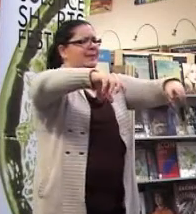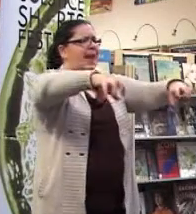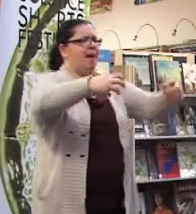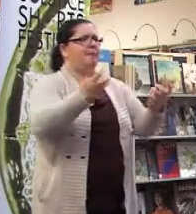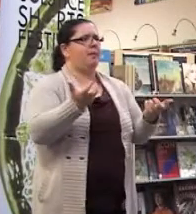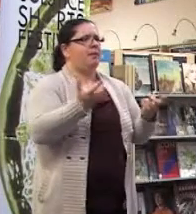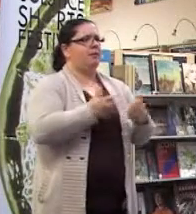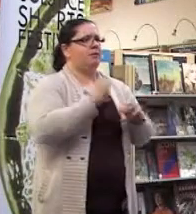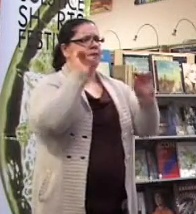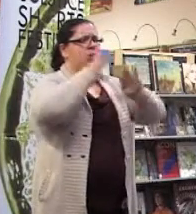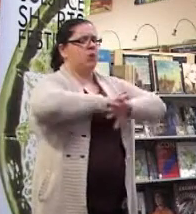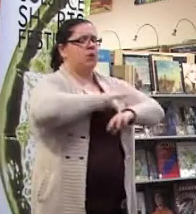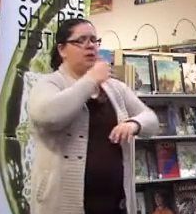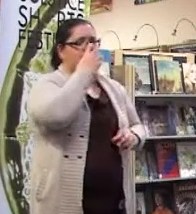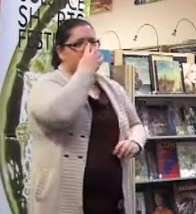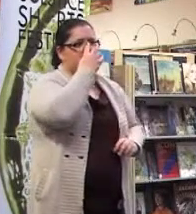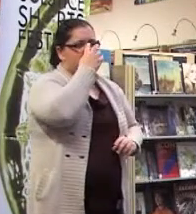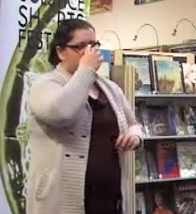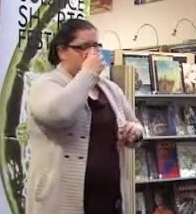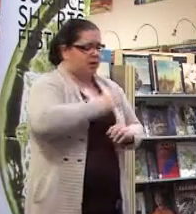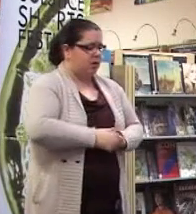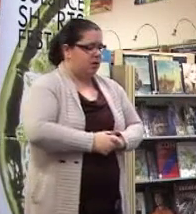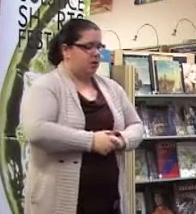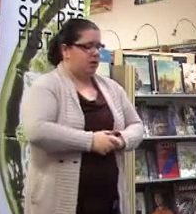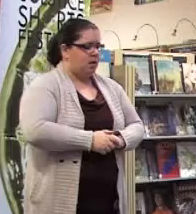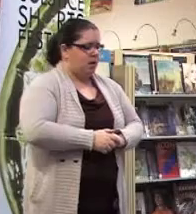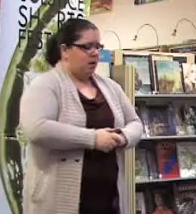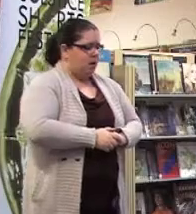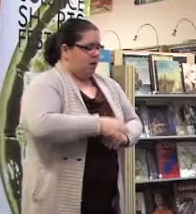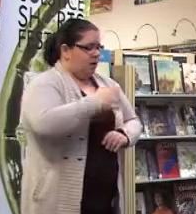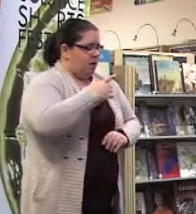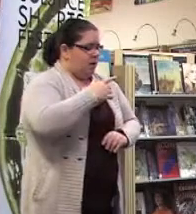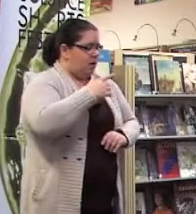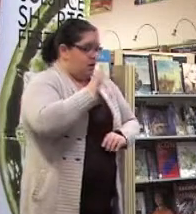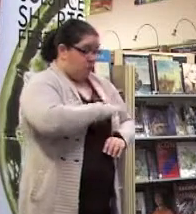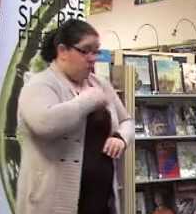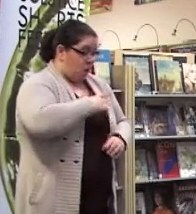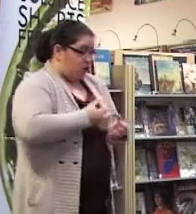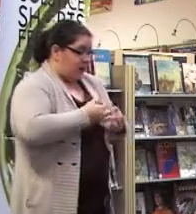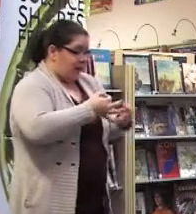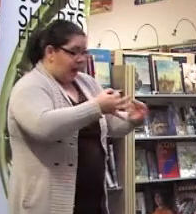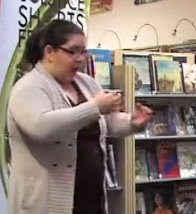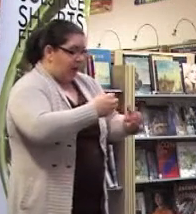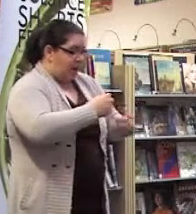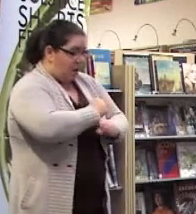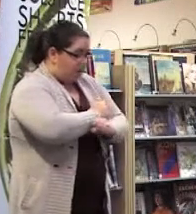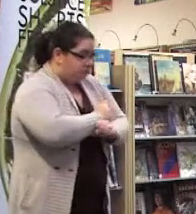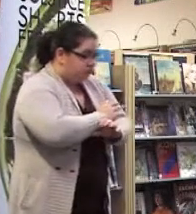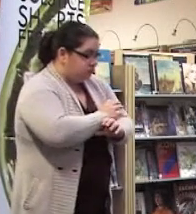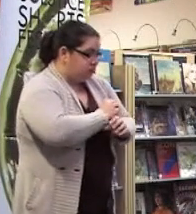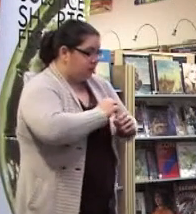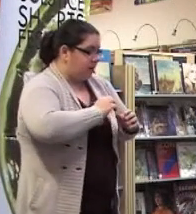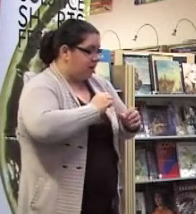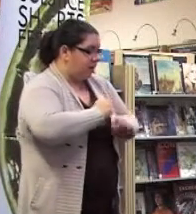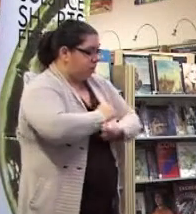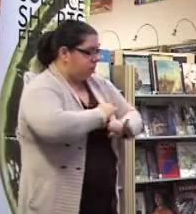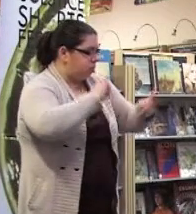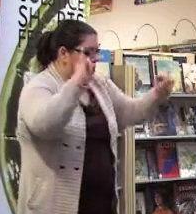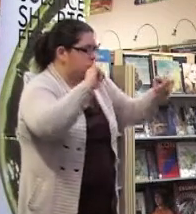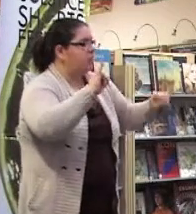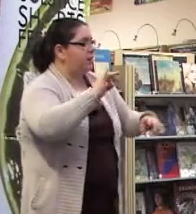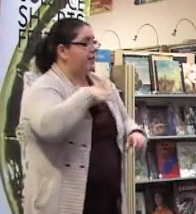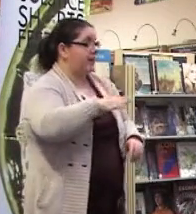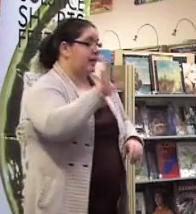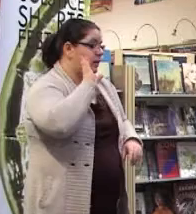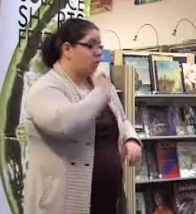the tap. If there is any way to delay that great rupture, listen carefully to the story your grandmother is telling you. Learn from the